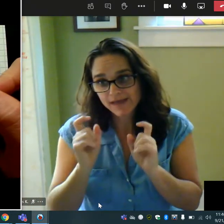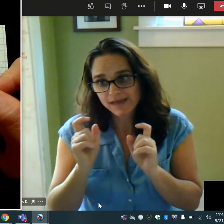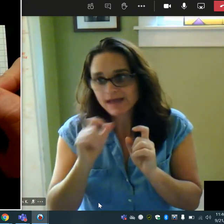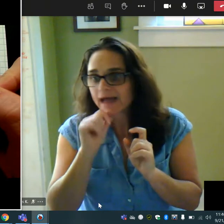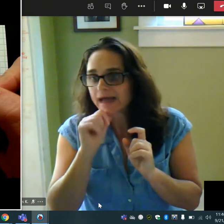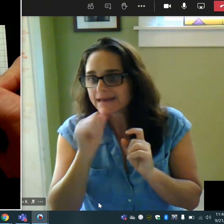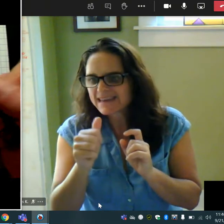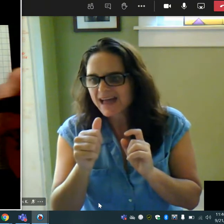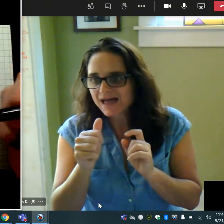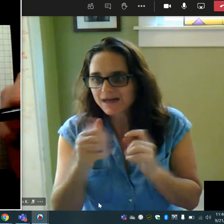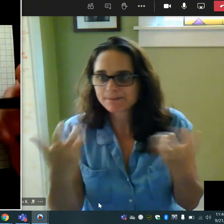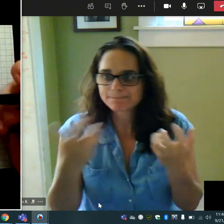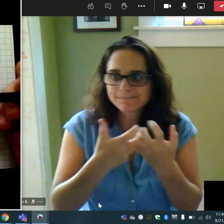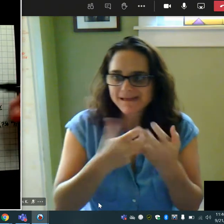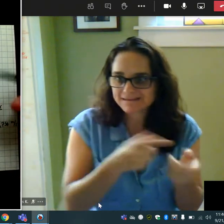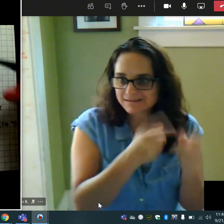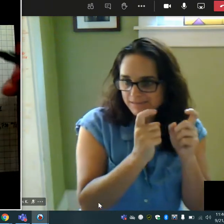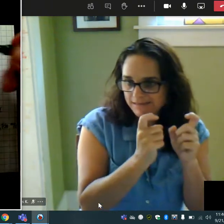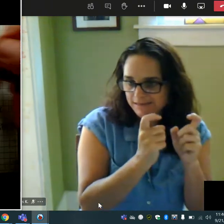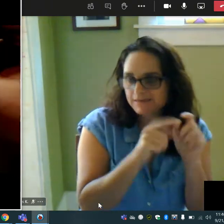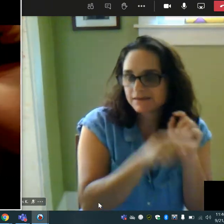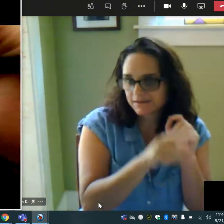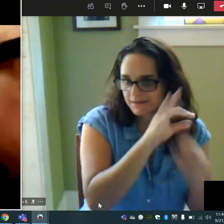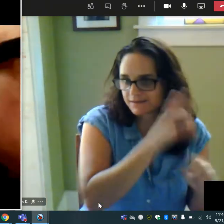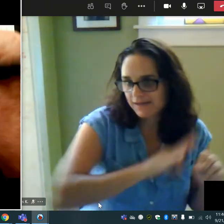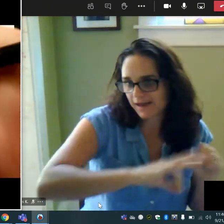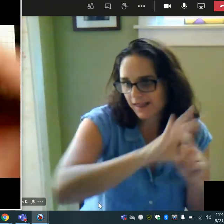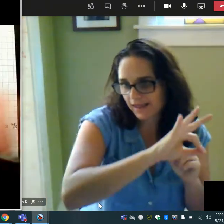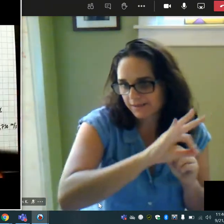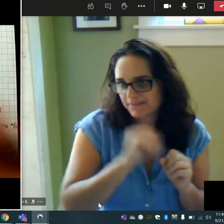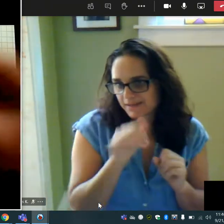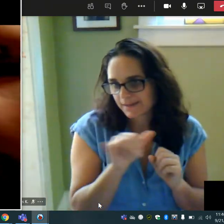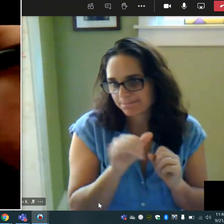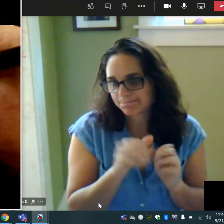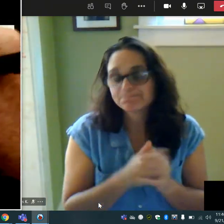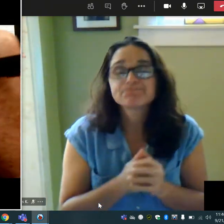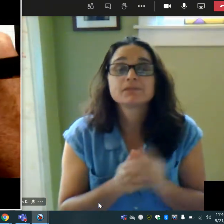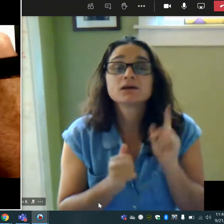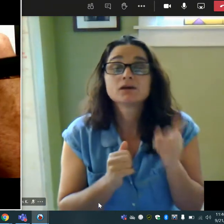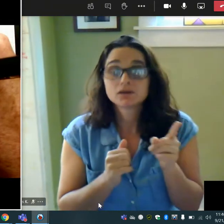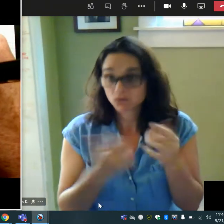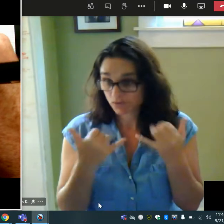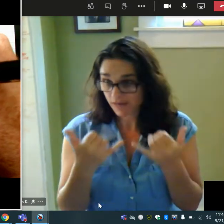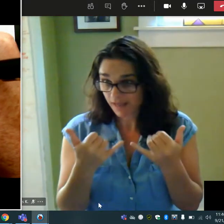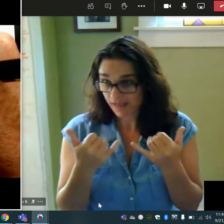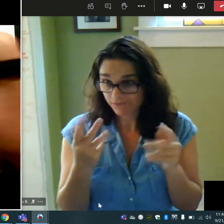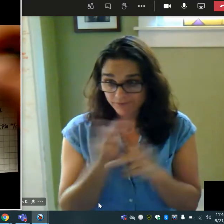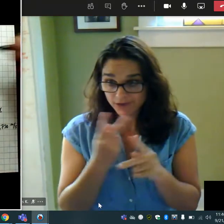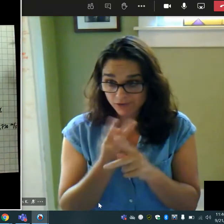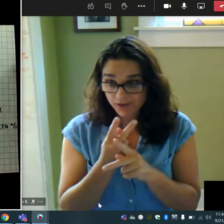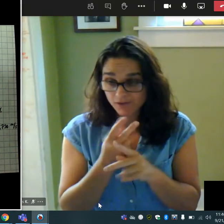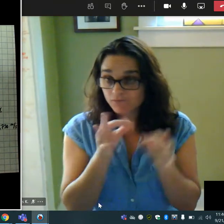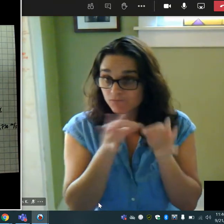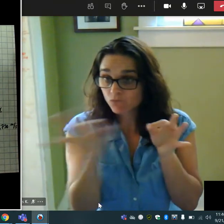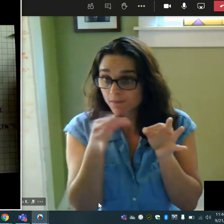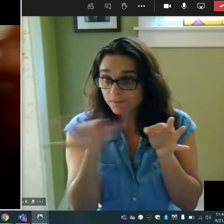satellite. So to calculate momentum, our formula is momentum, little